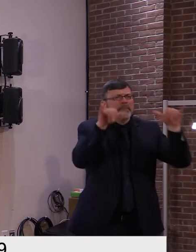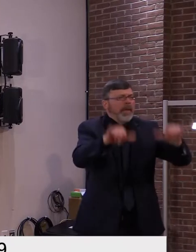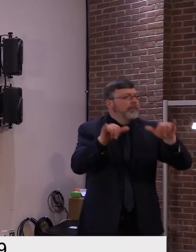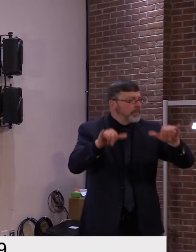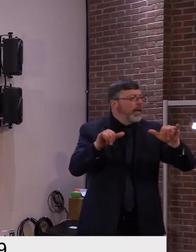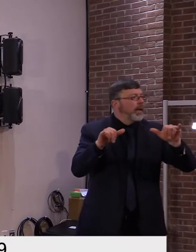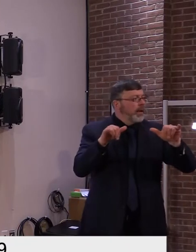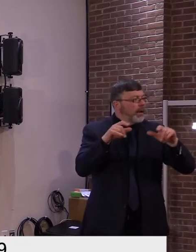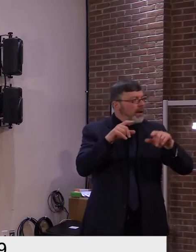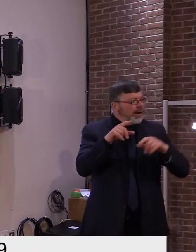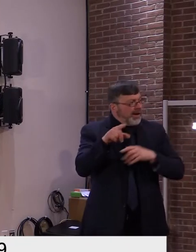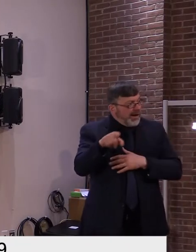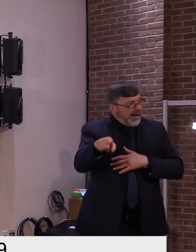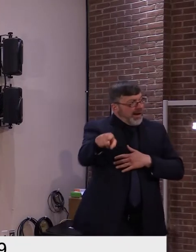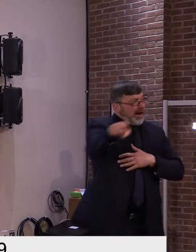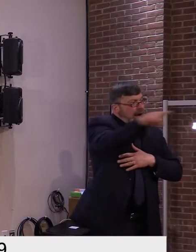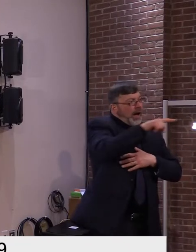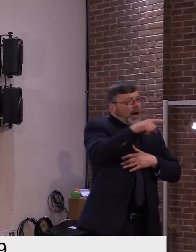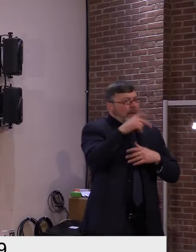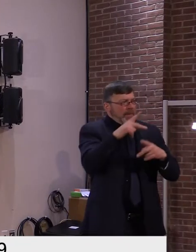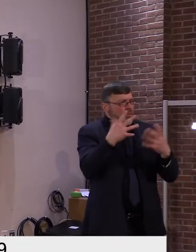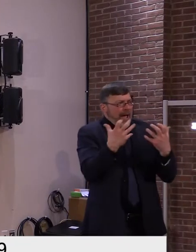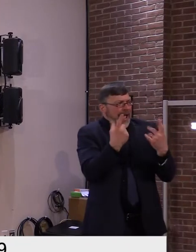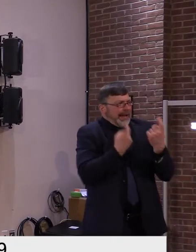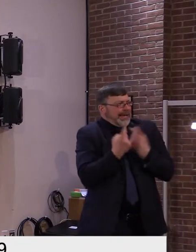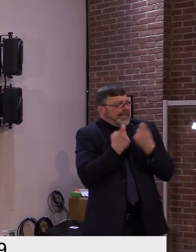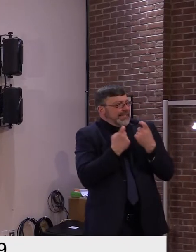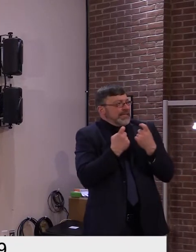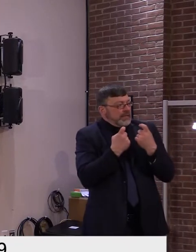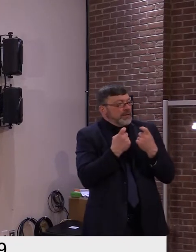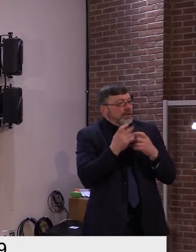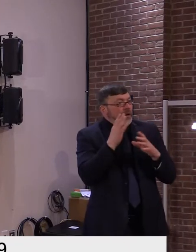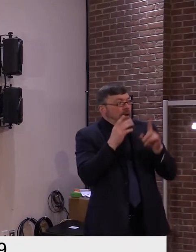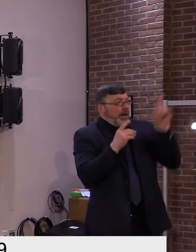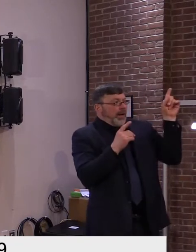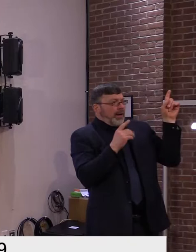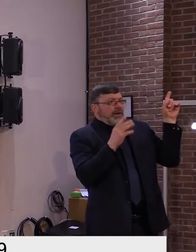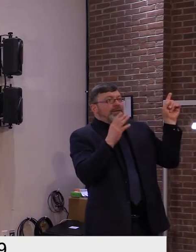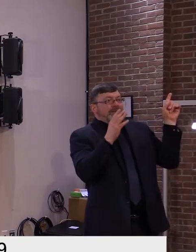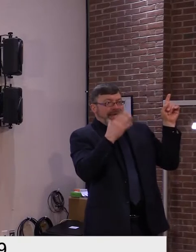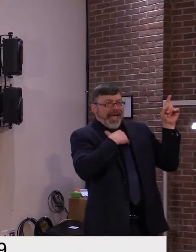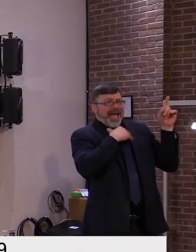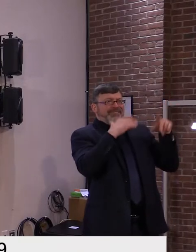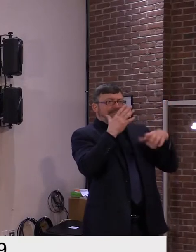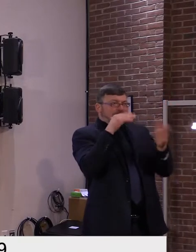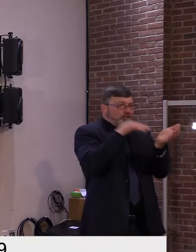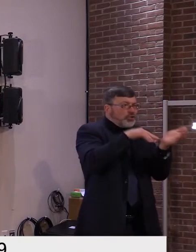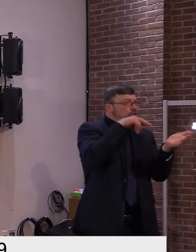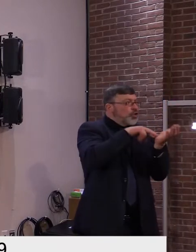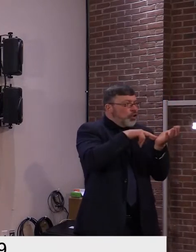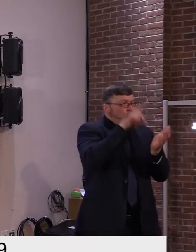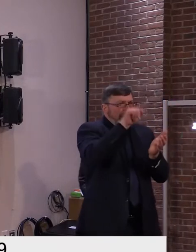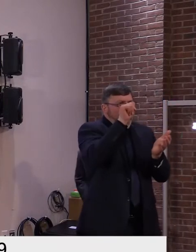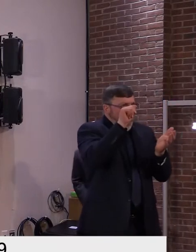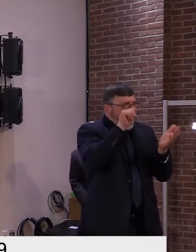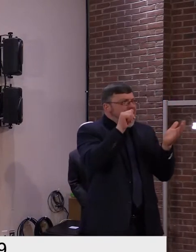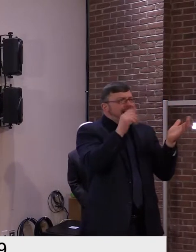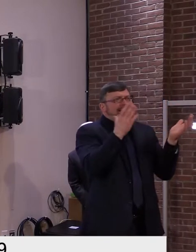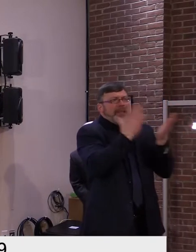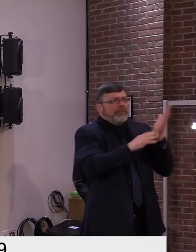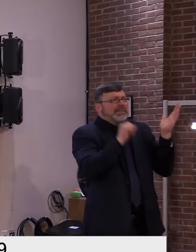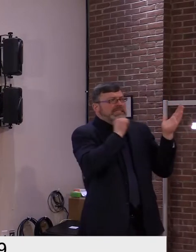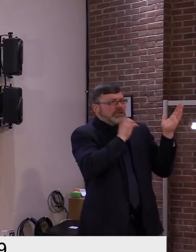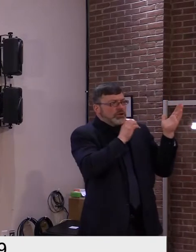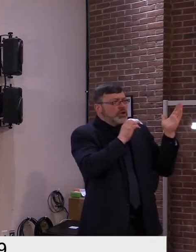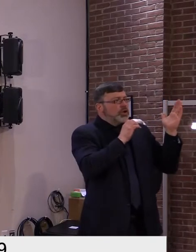of the healthcare workers, we found people who waited till the end of 1A to get their vaccine, and then were happy they did